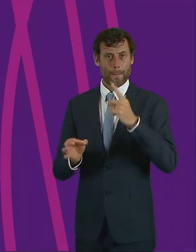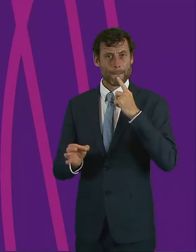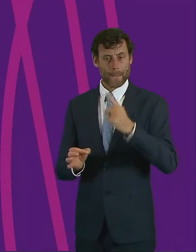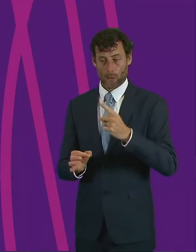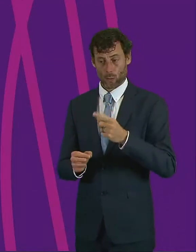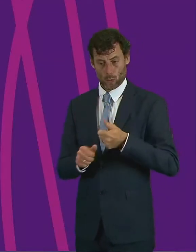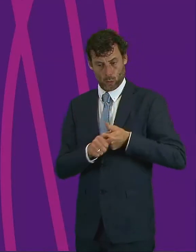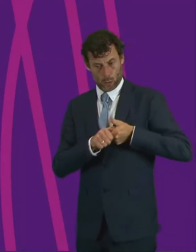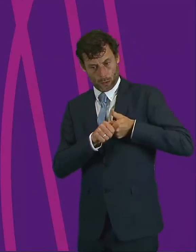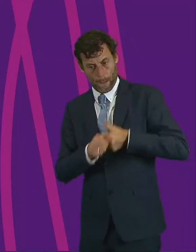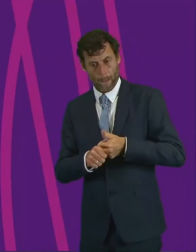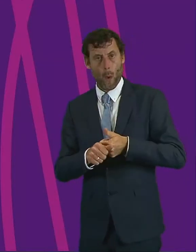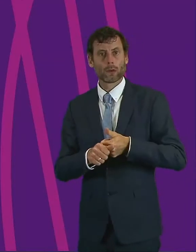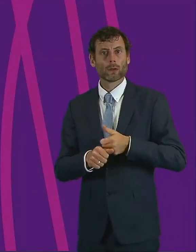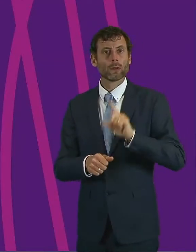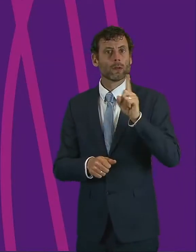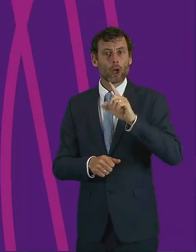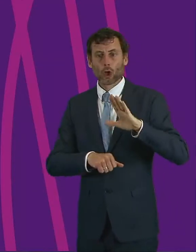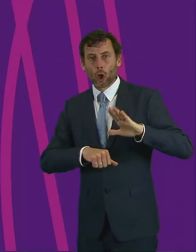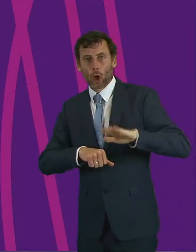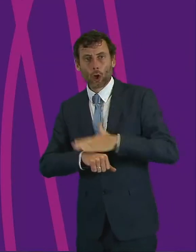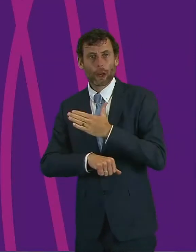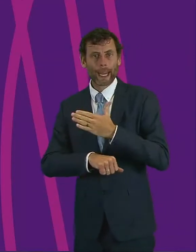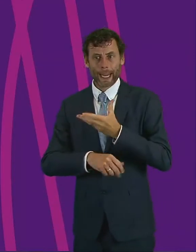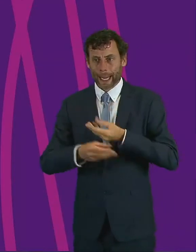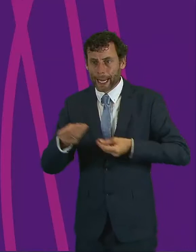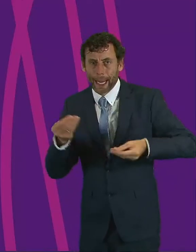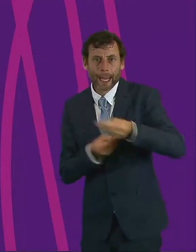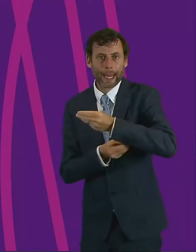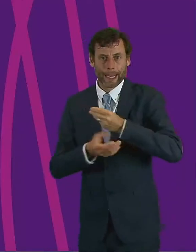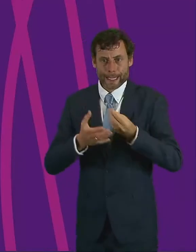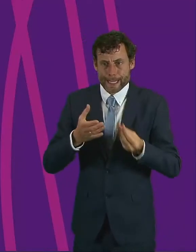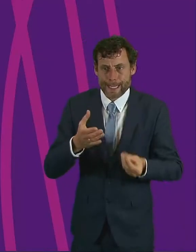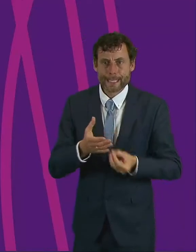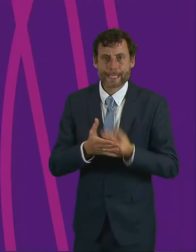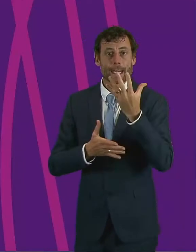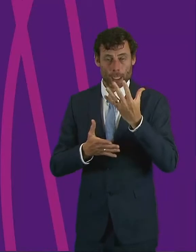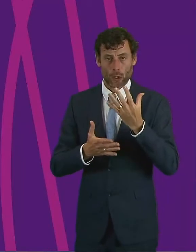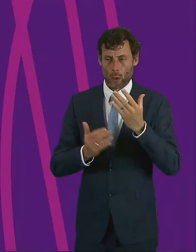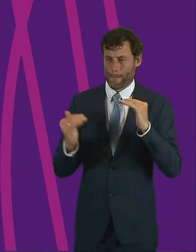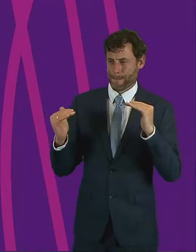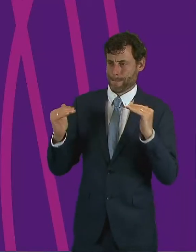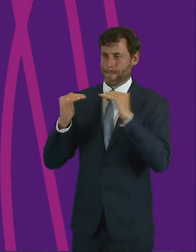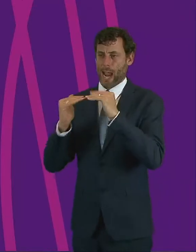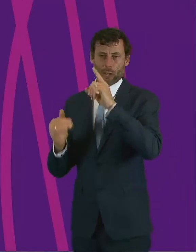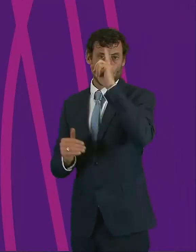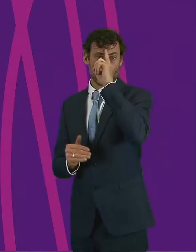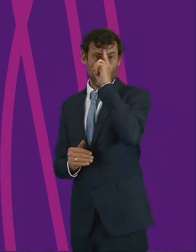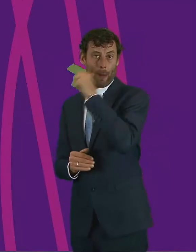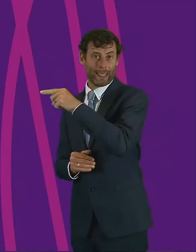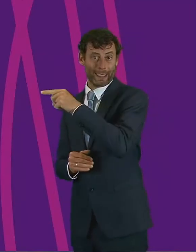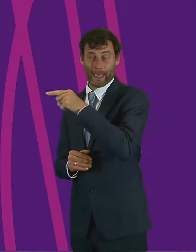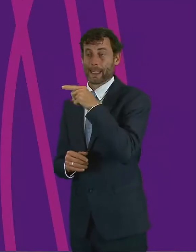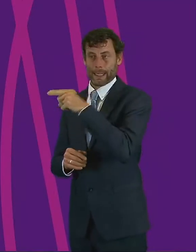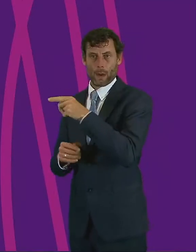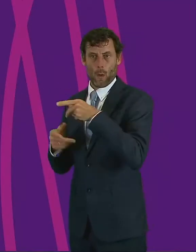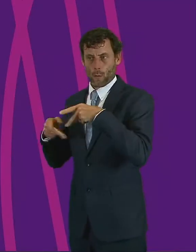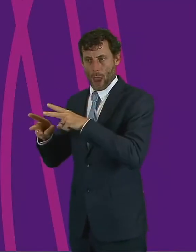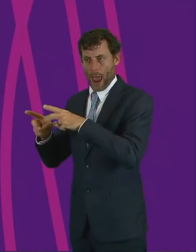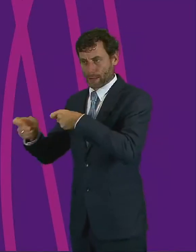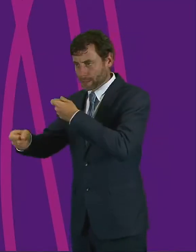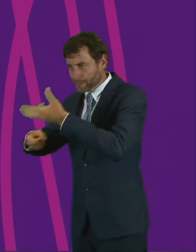around 4% of GDP, matching the scale of Germany's plan and more in line with the Prime